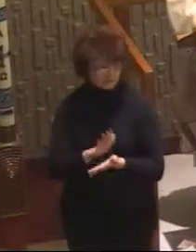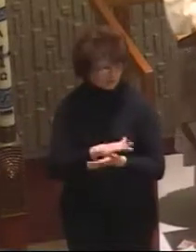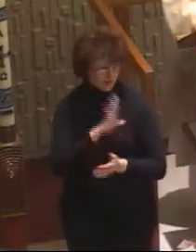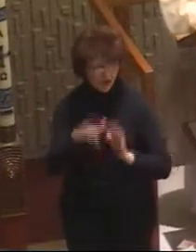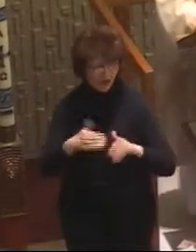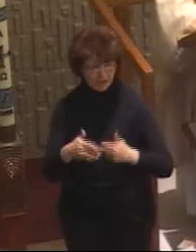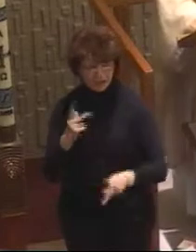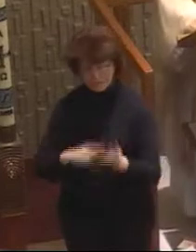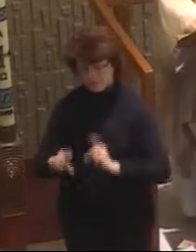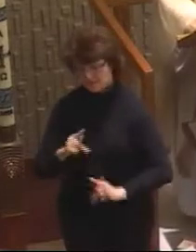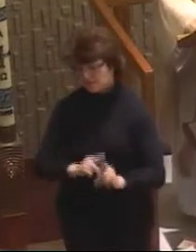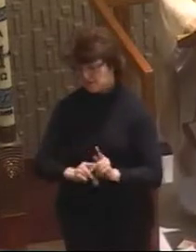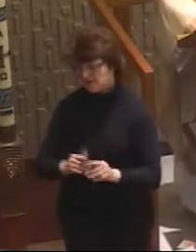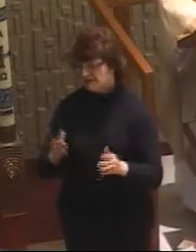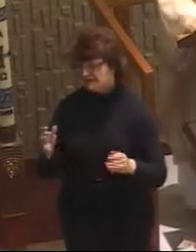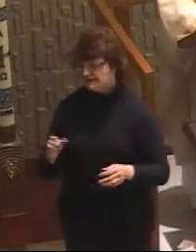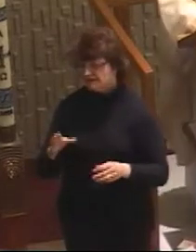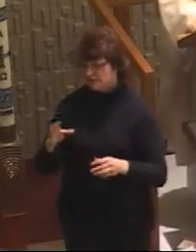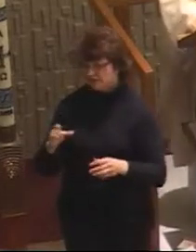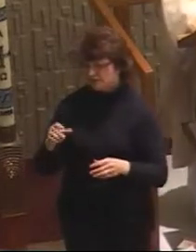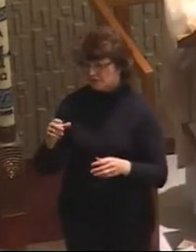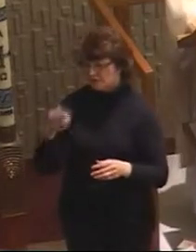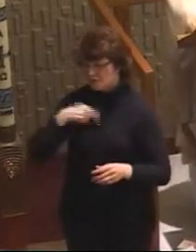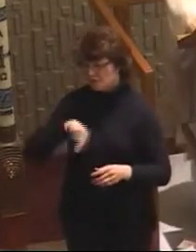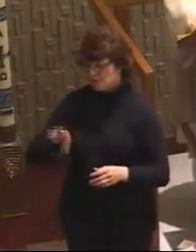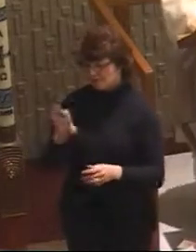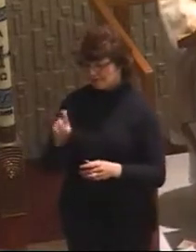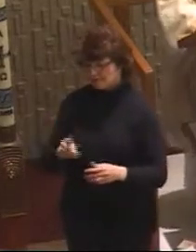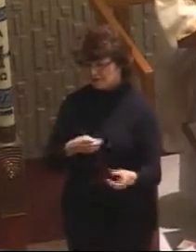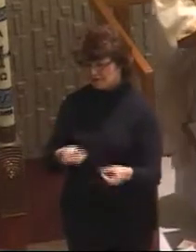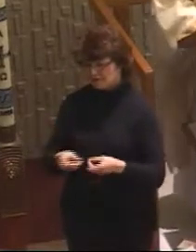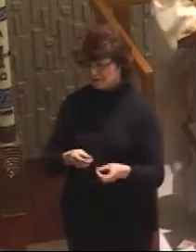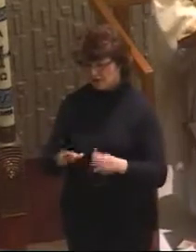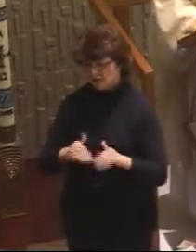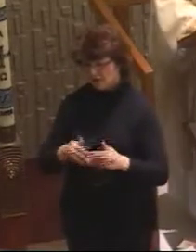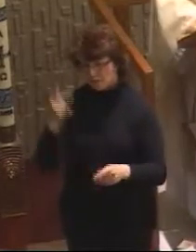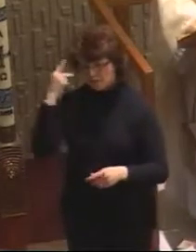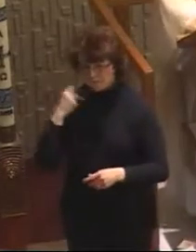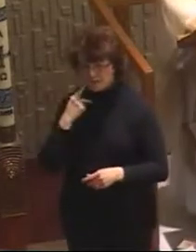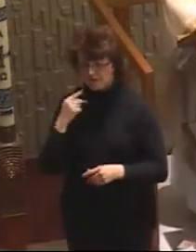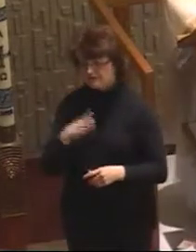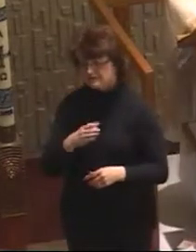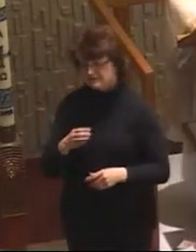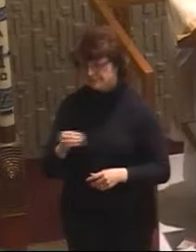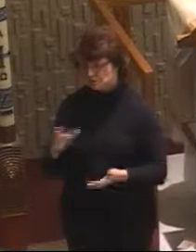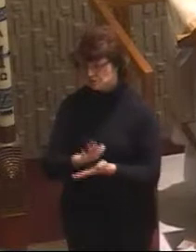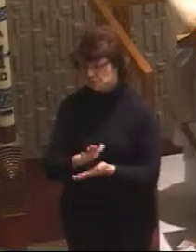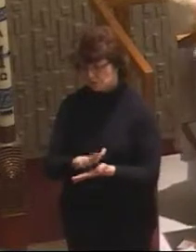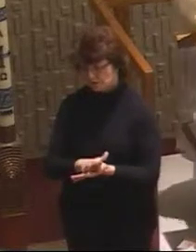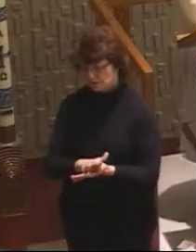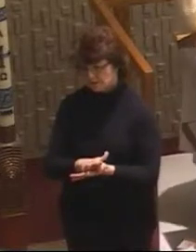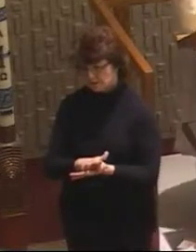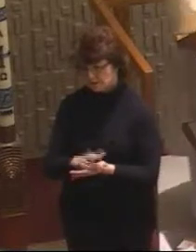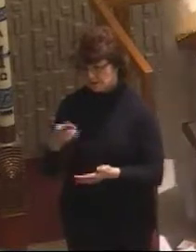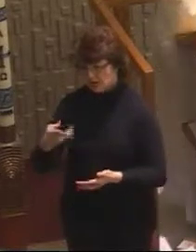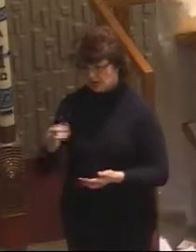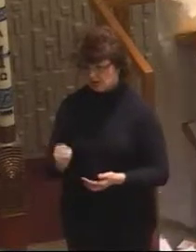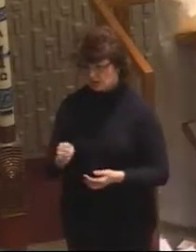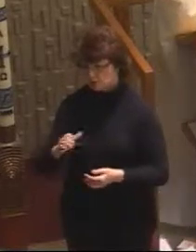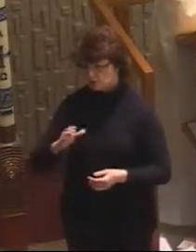catechist, Joan Rischmiller, and all of her staff, the coaches and the parents in our schools, the high